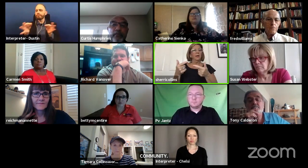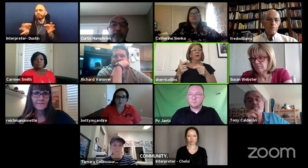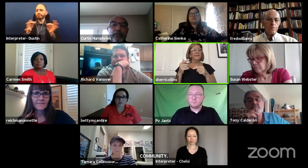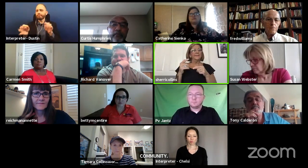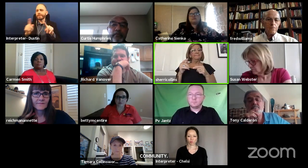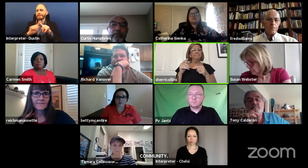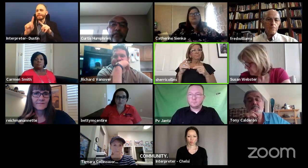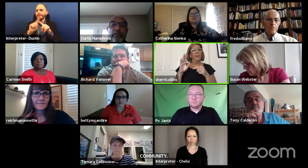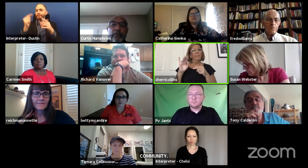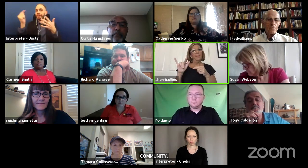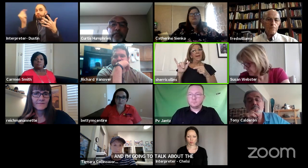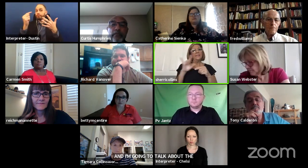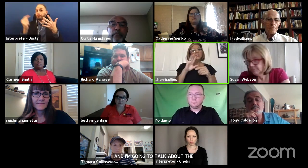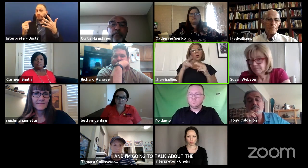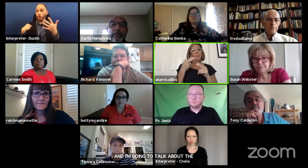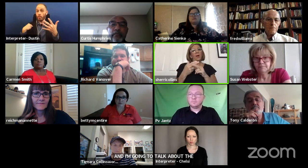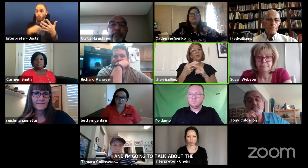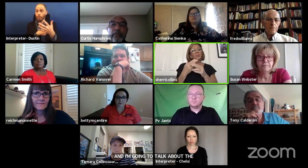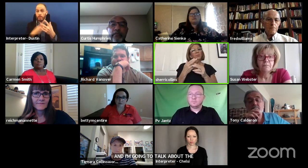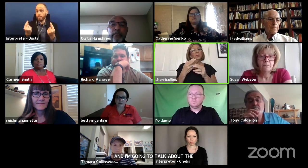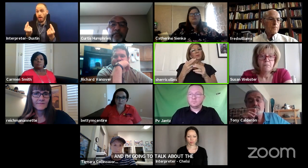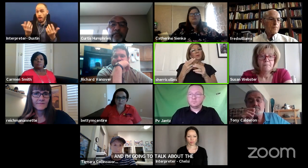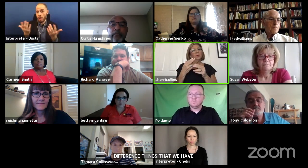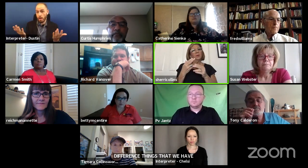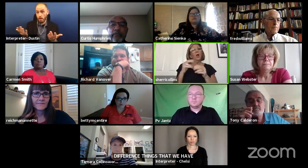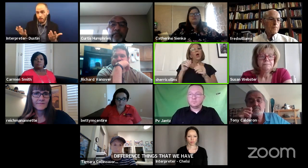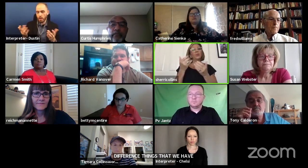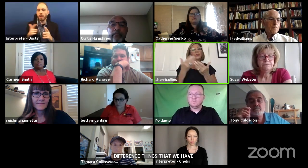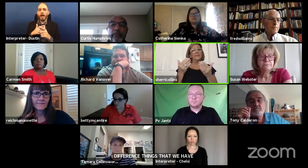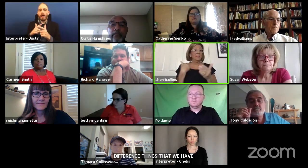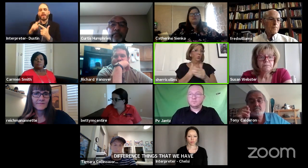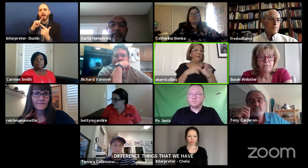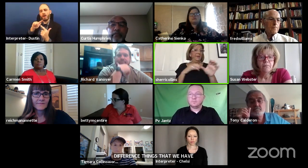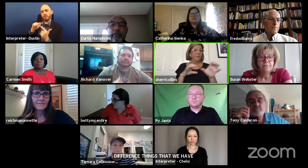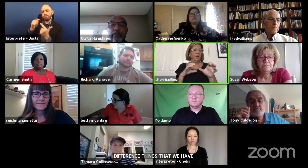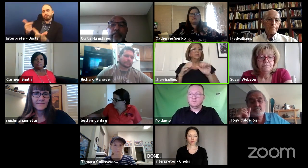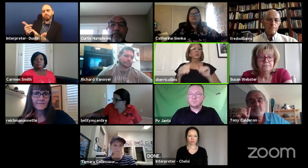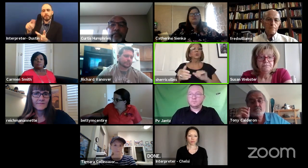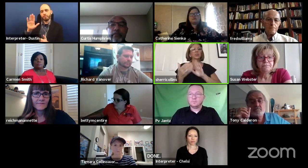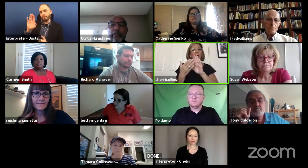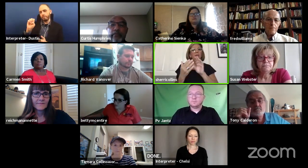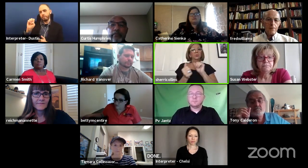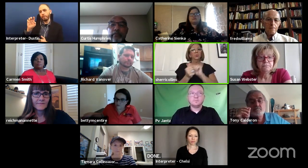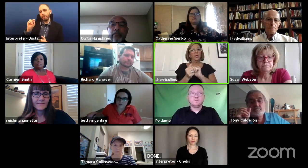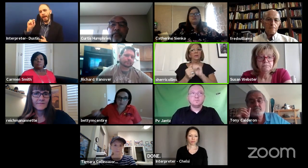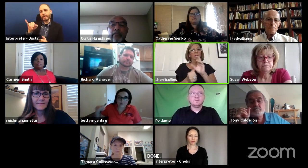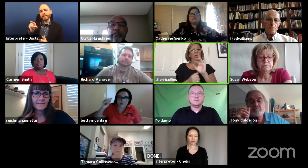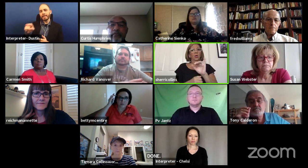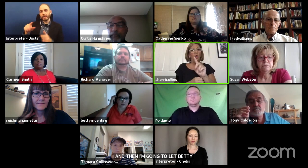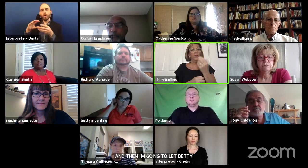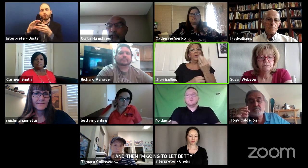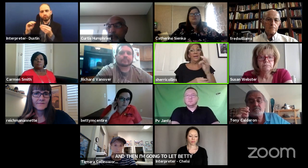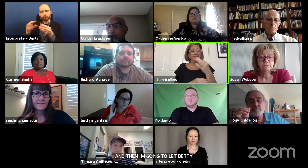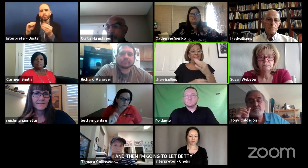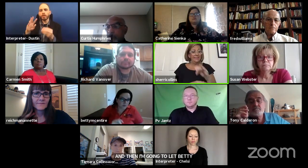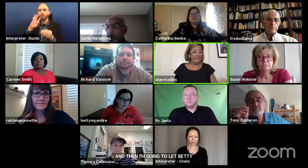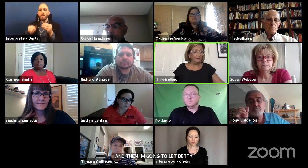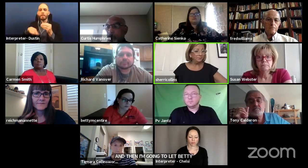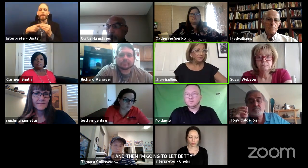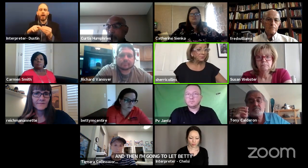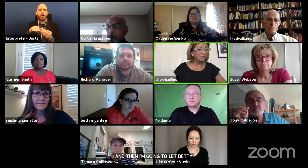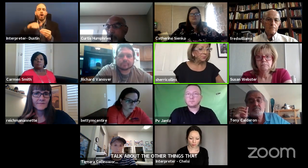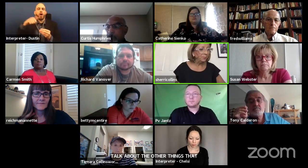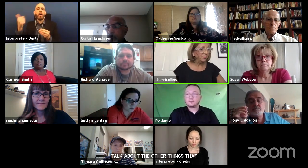let Betty talk about the other things that we have done to address with